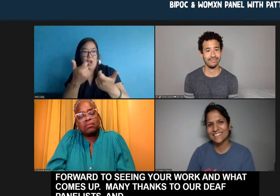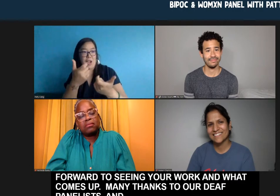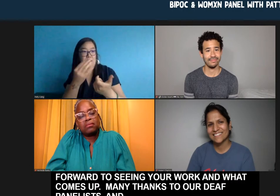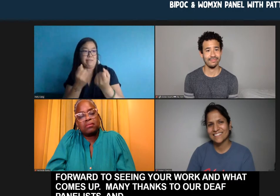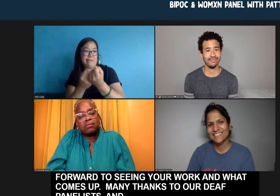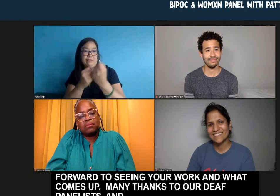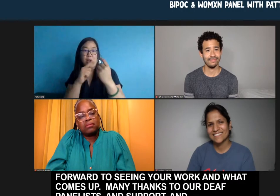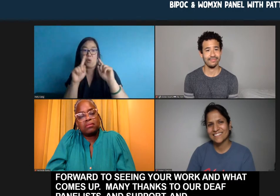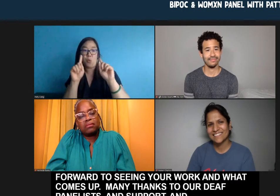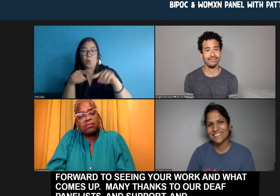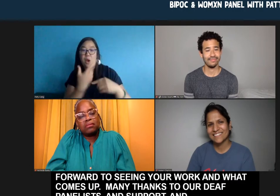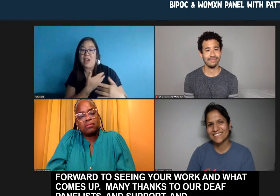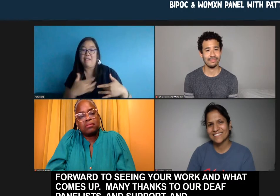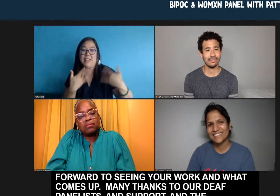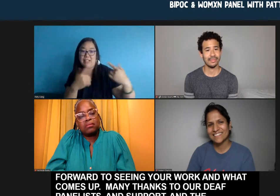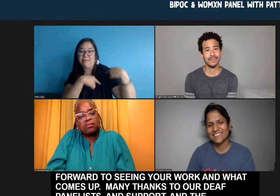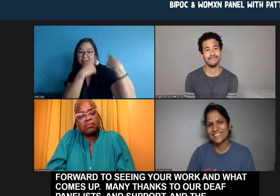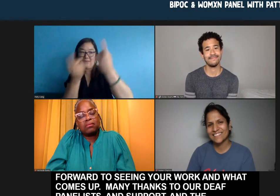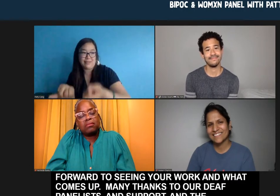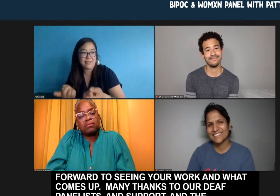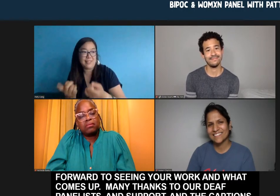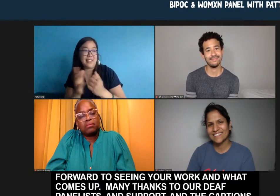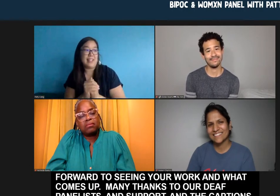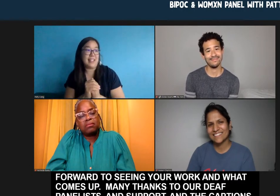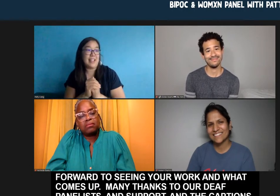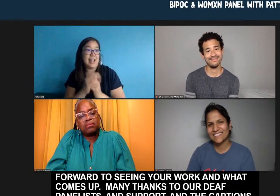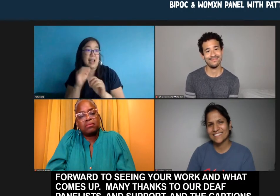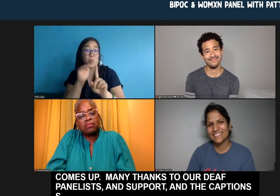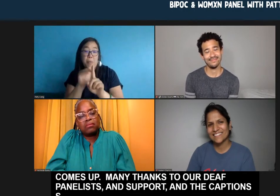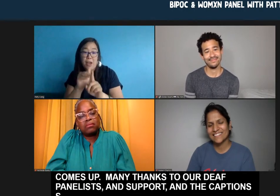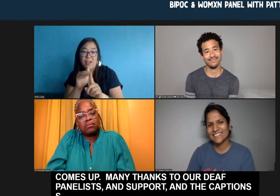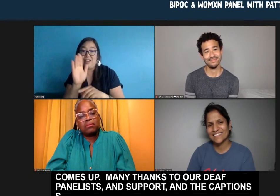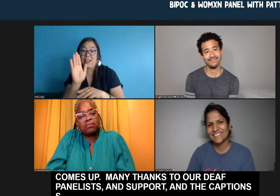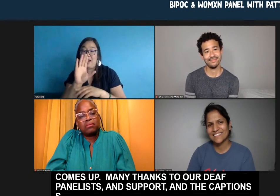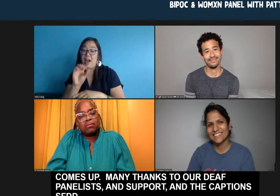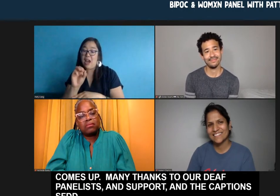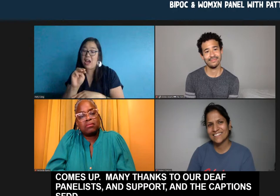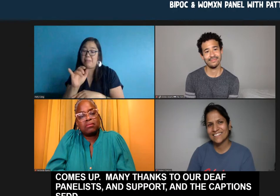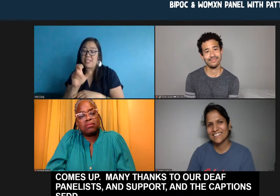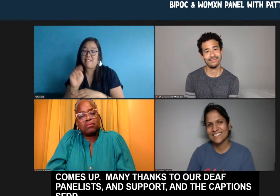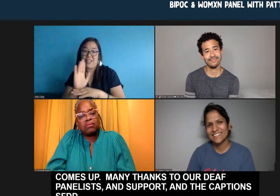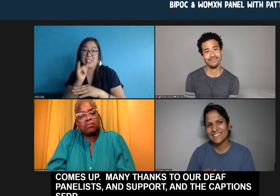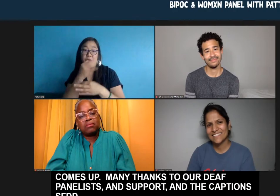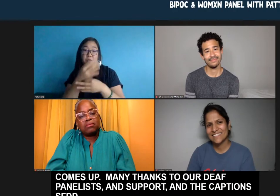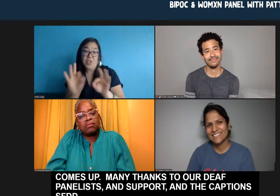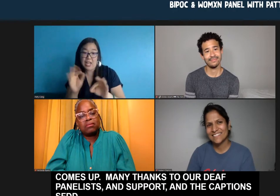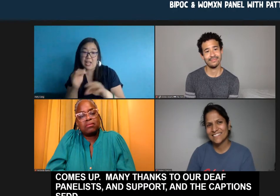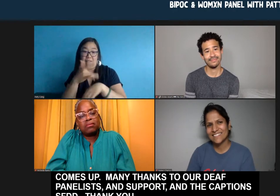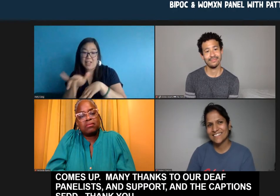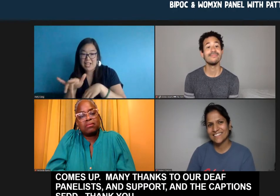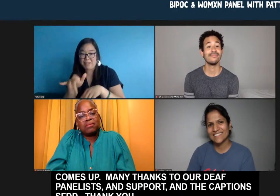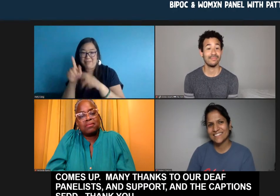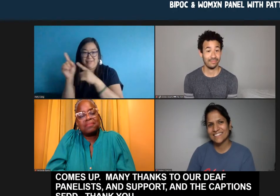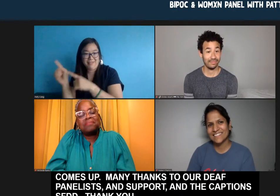SFDD. Thank you. Thank you all of you for watching and to have been with us. And again,